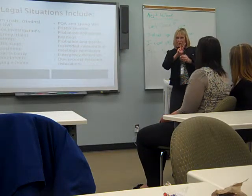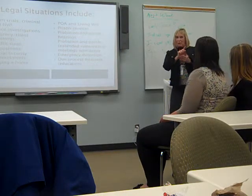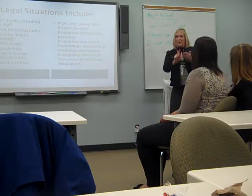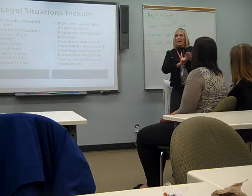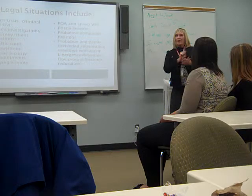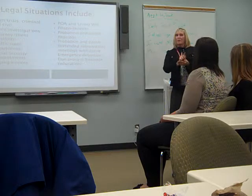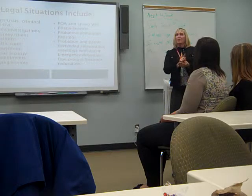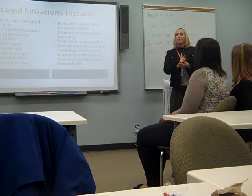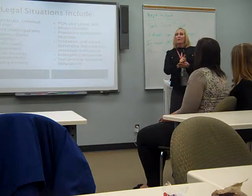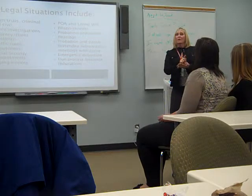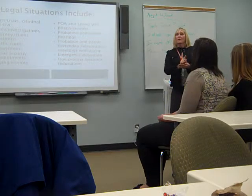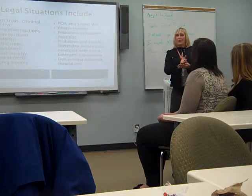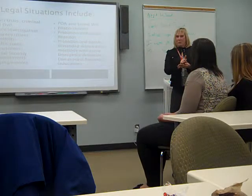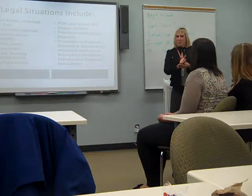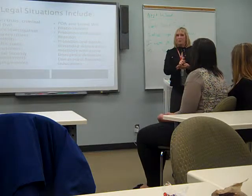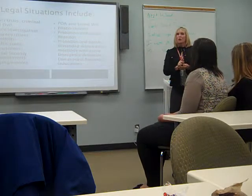have a limit of 72 hours.